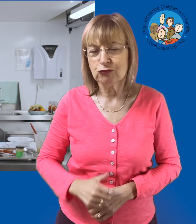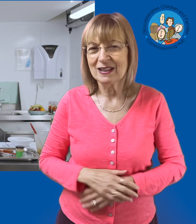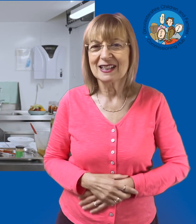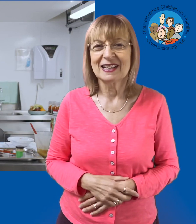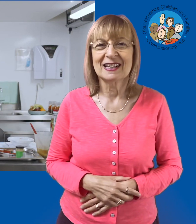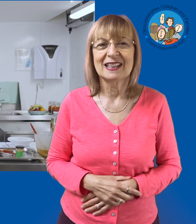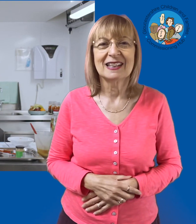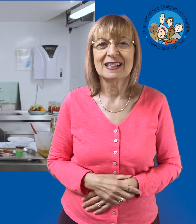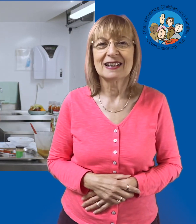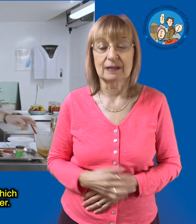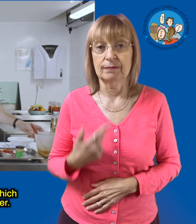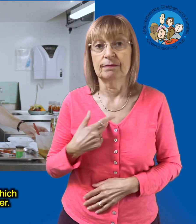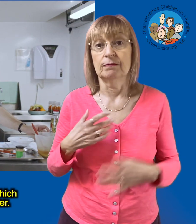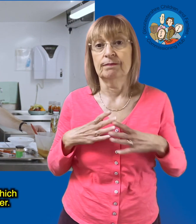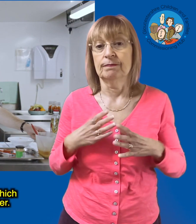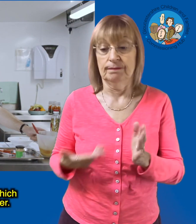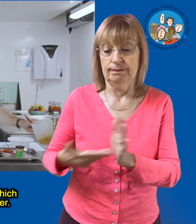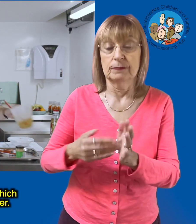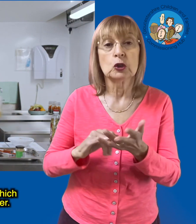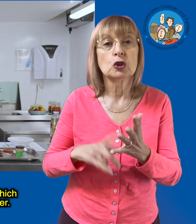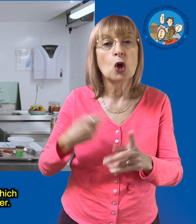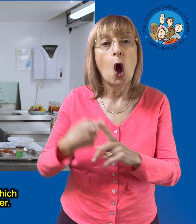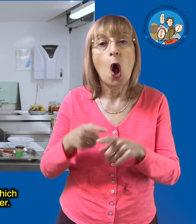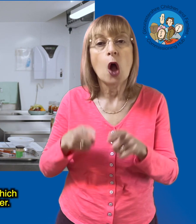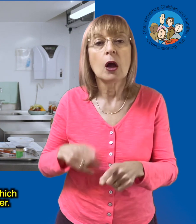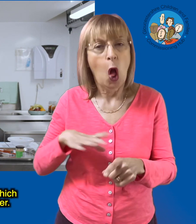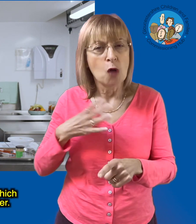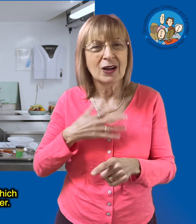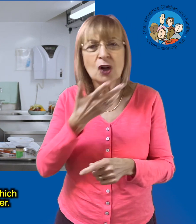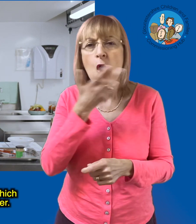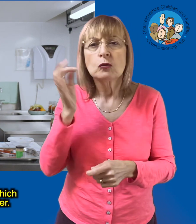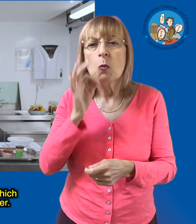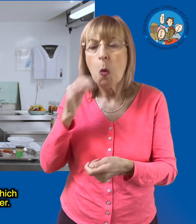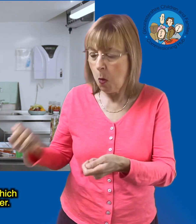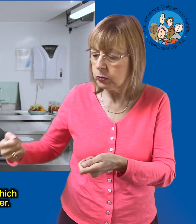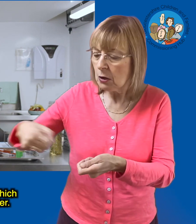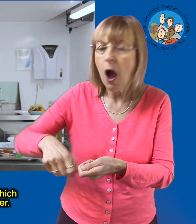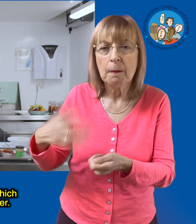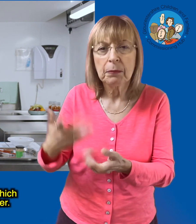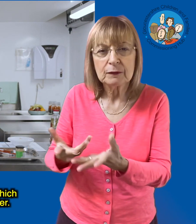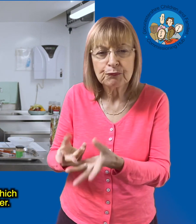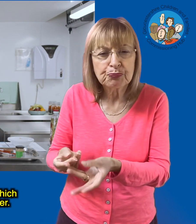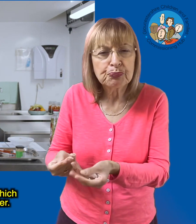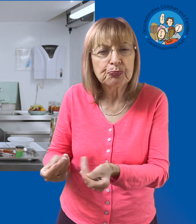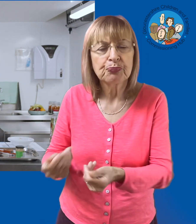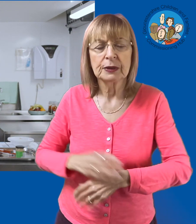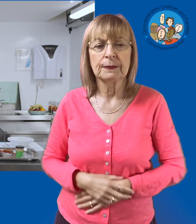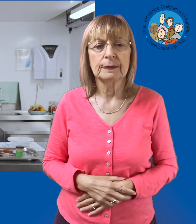Making me hungry. And then I'm going to add my stock, which I've already dissolved in hot